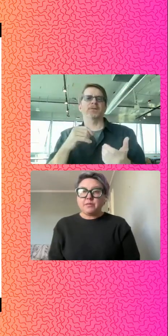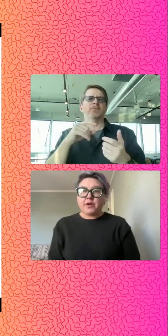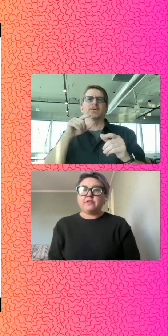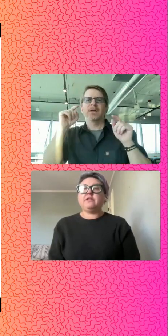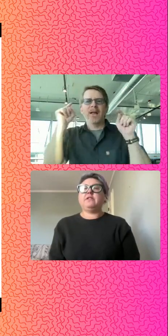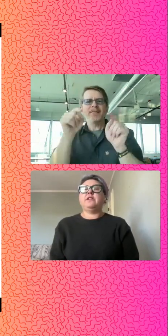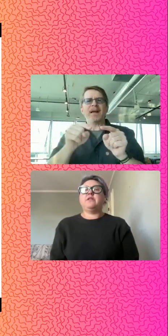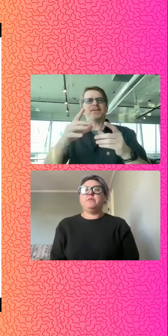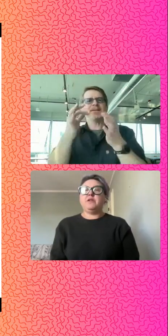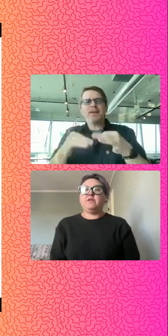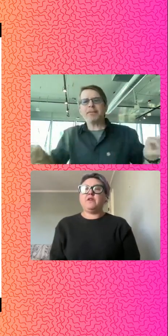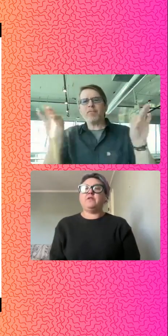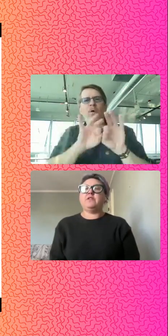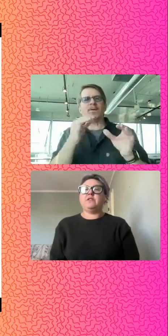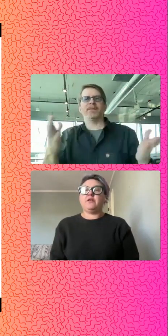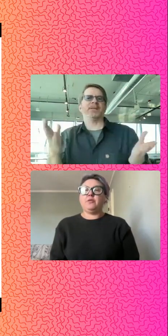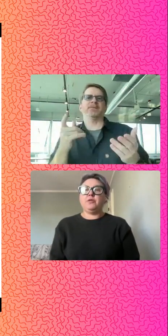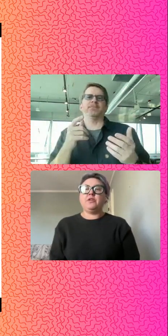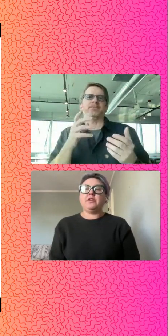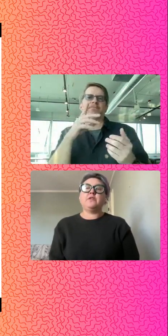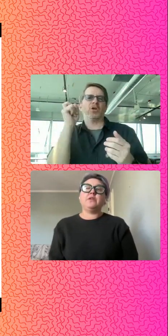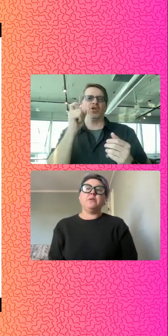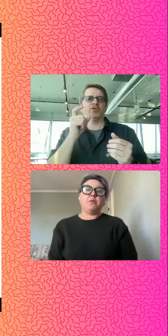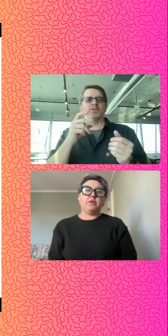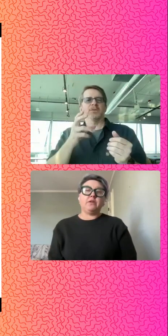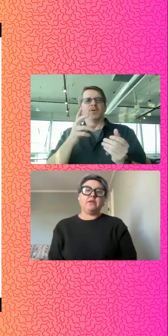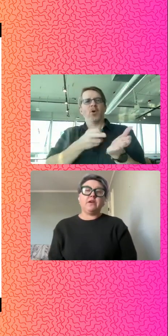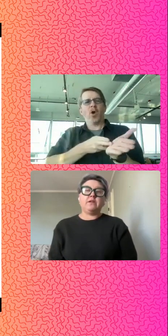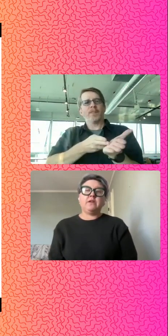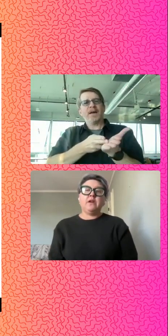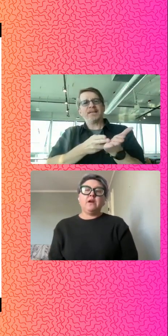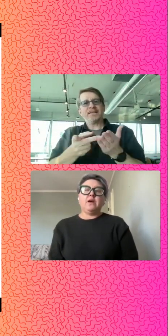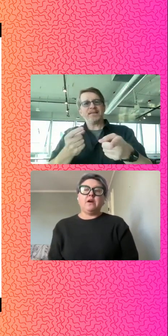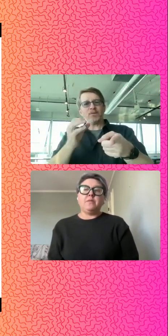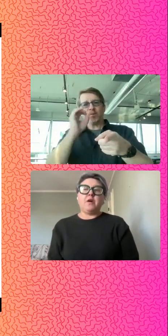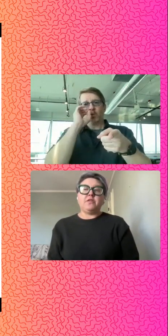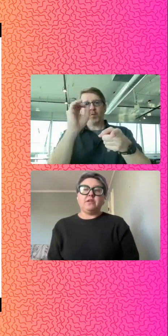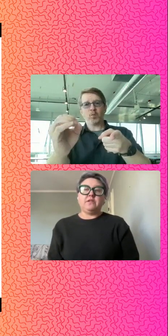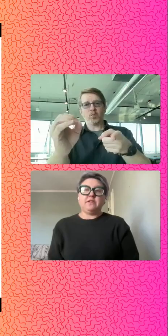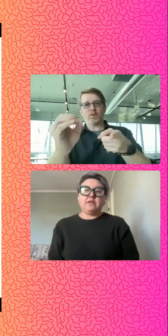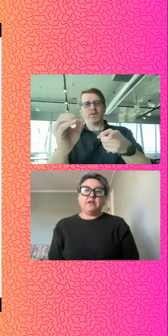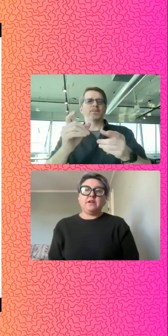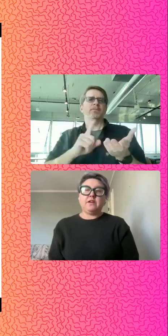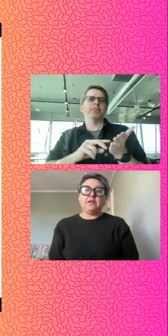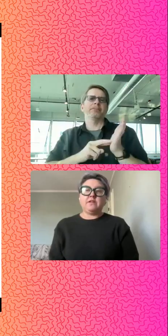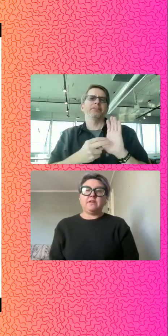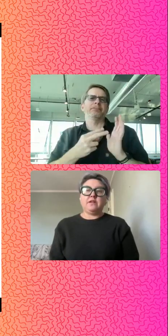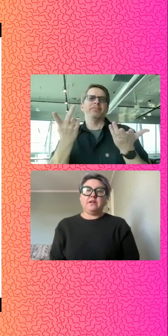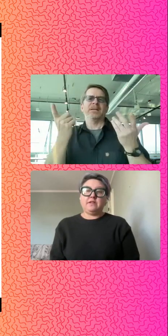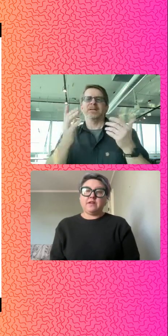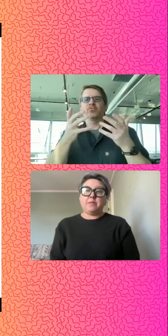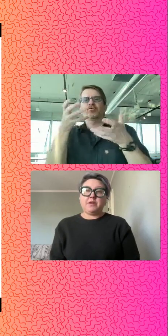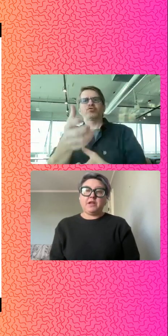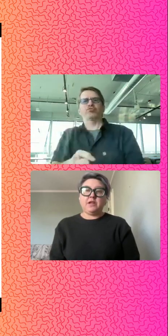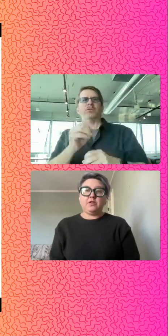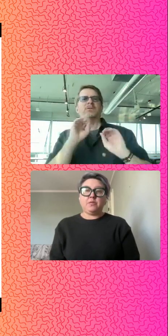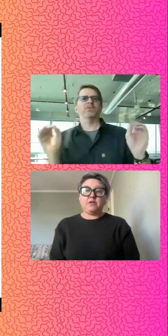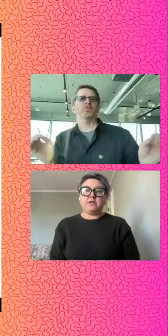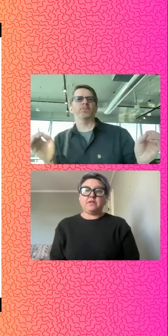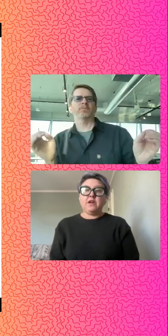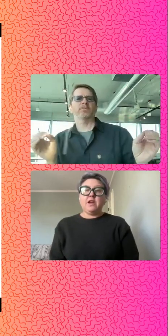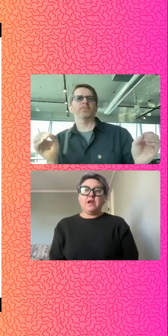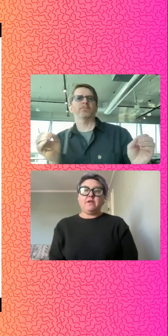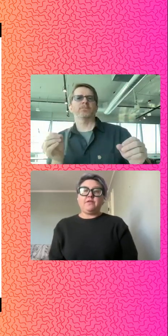them lead the project. Let them be involved. This is our community. It's really important that authenticity is happening